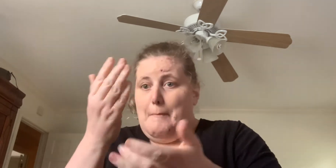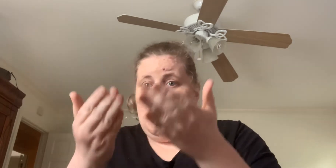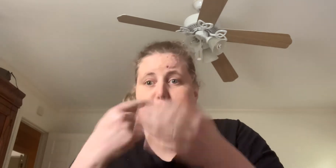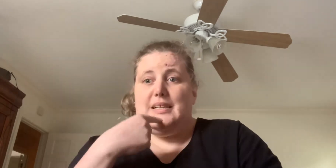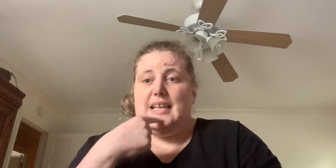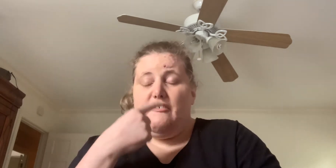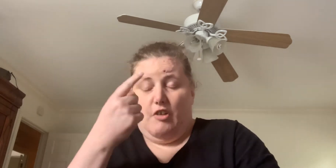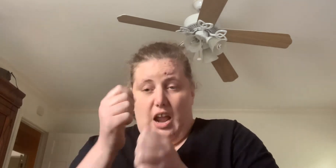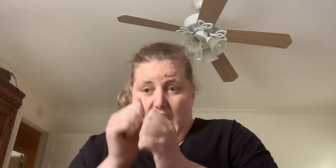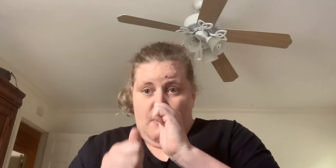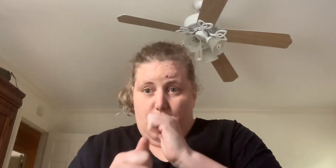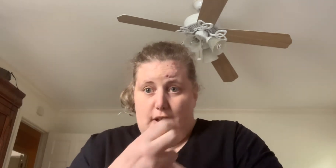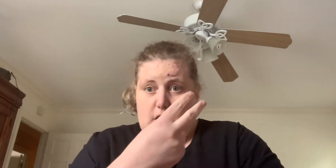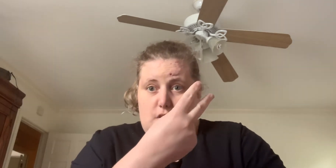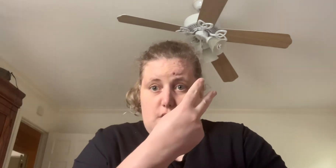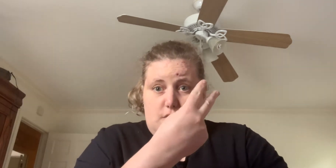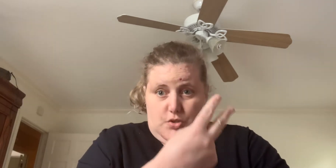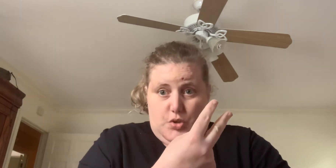nitrogens that we produce, for every 2